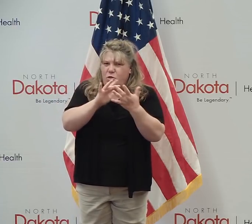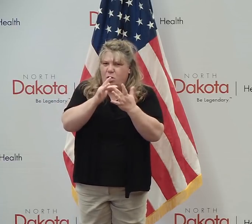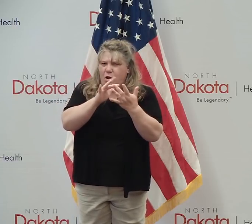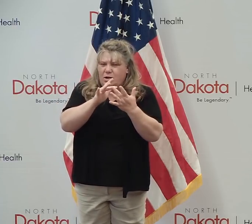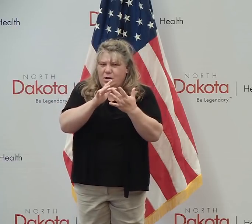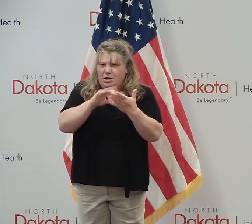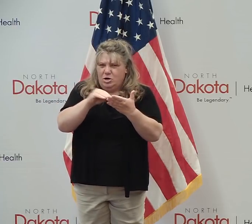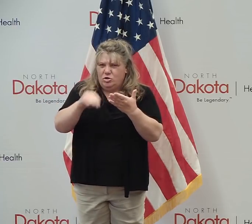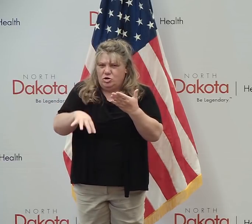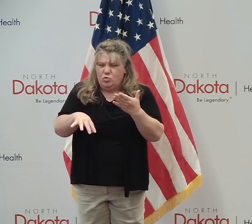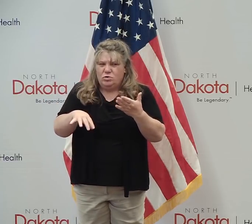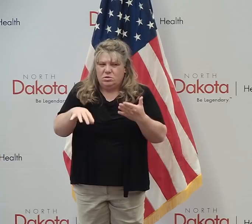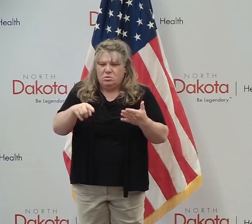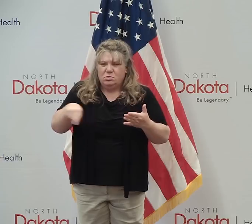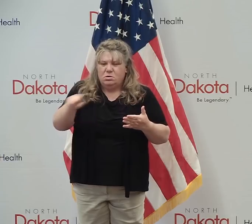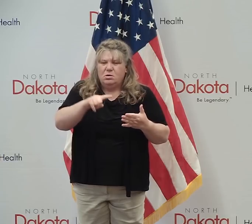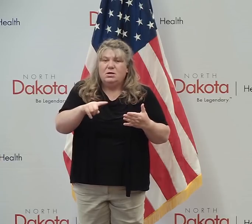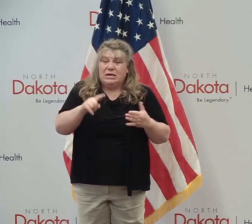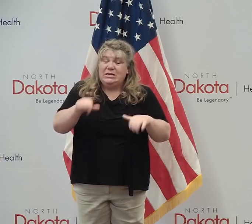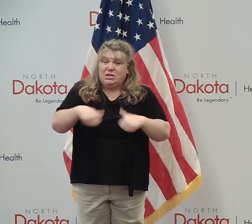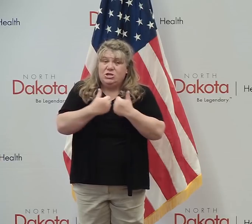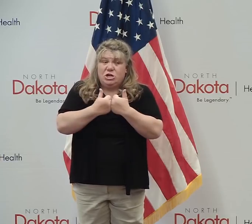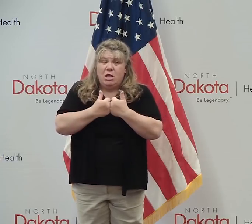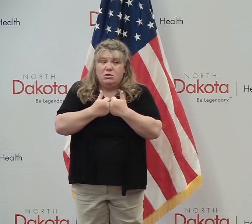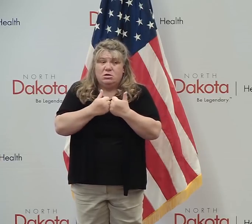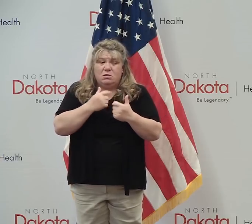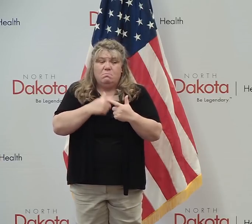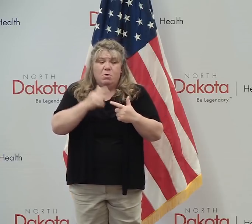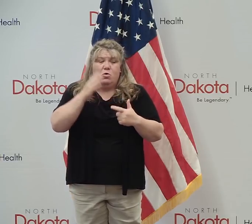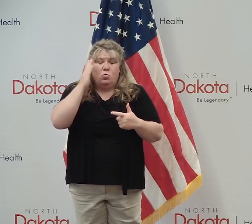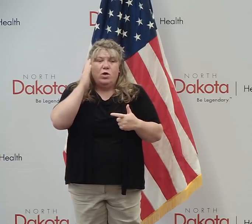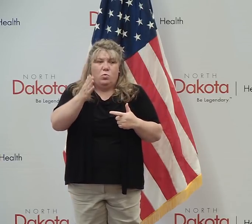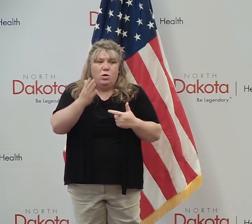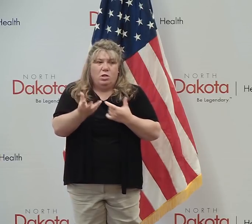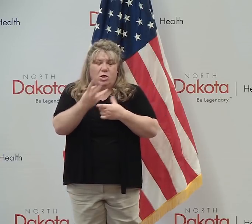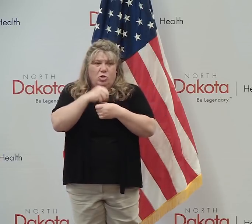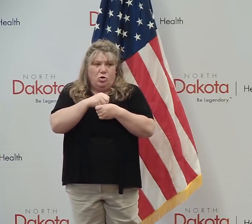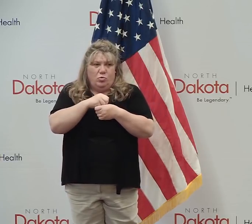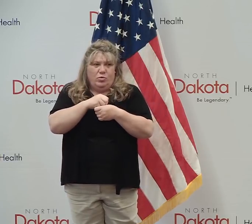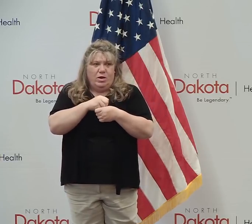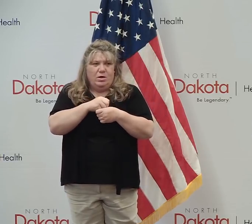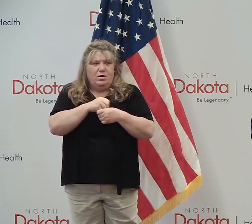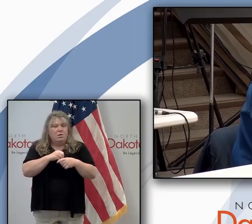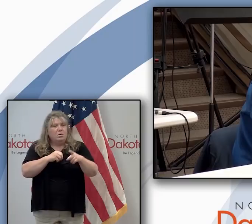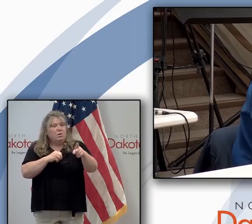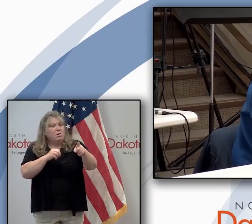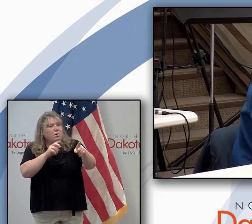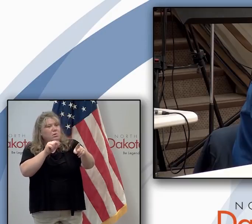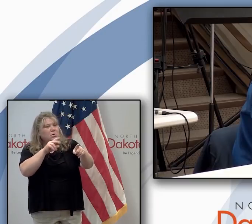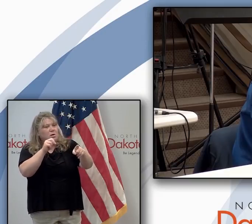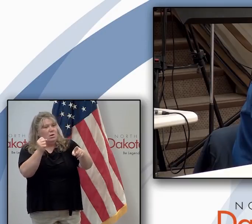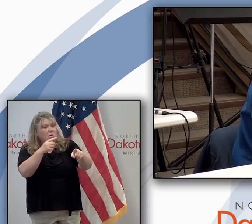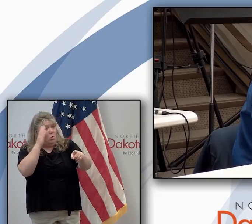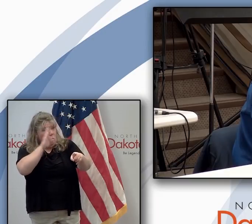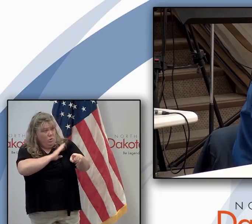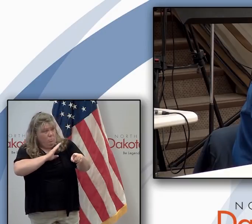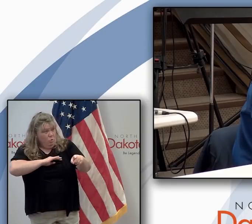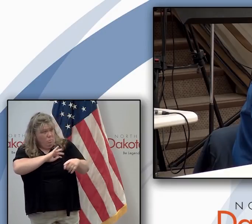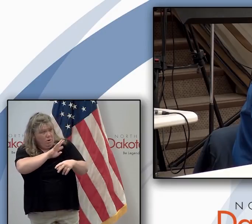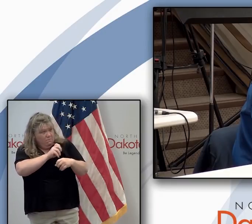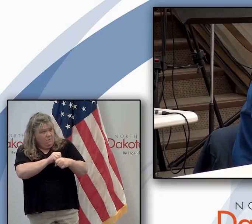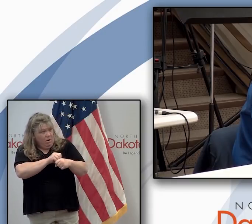students. It's a challenge, but it's something that will be a piece of that broader framework. So will the board also get involved in that